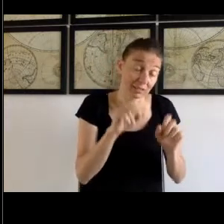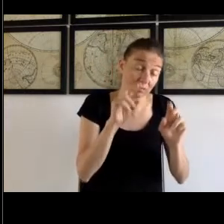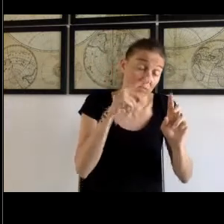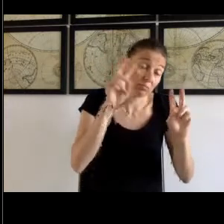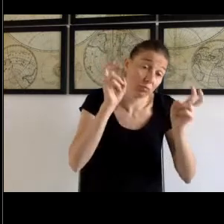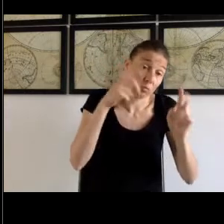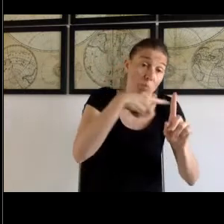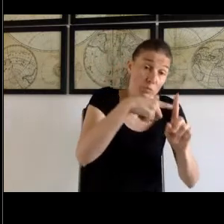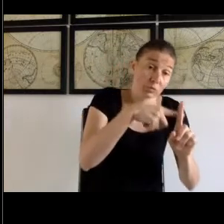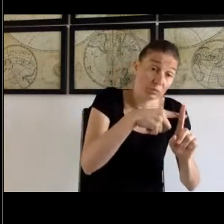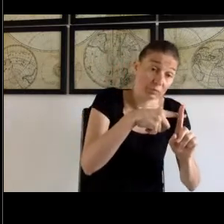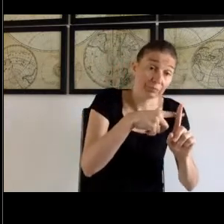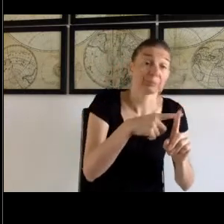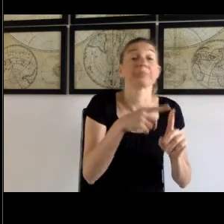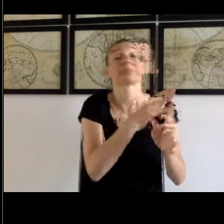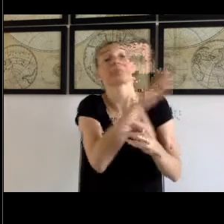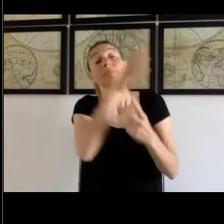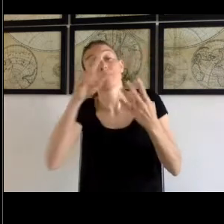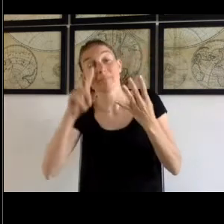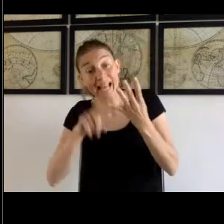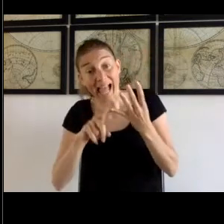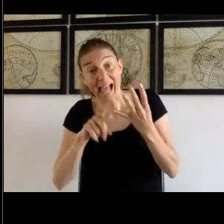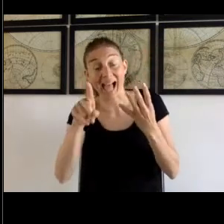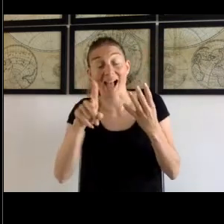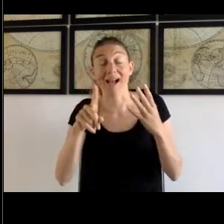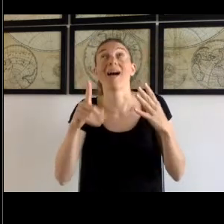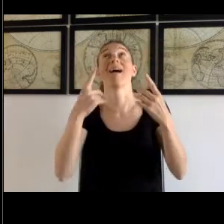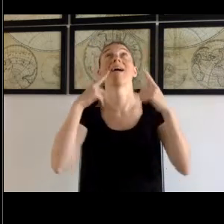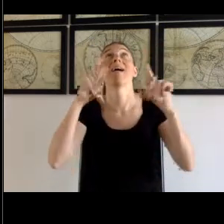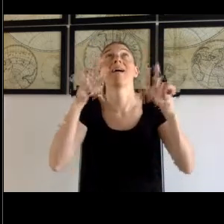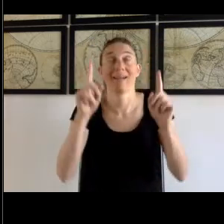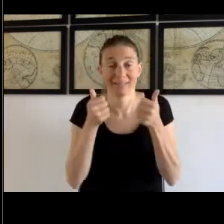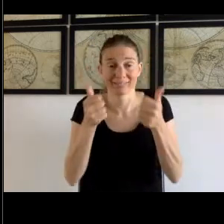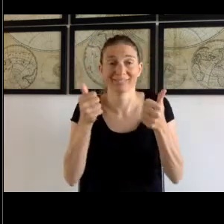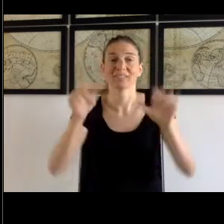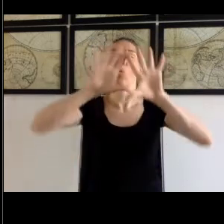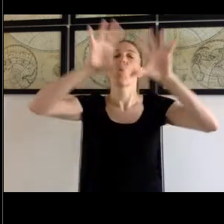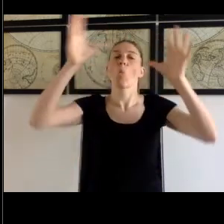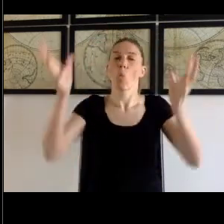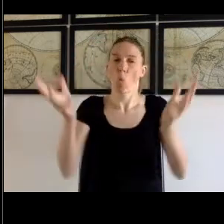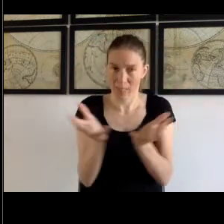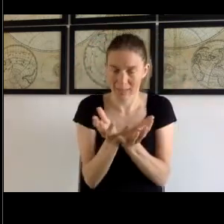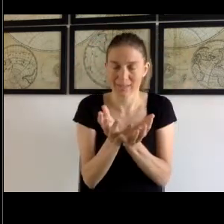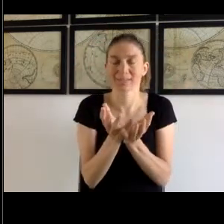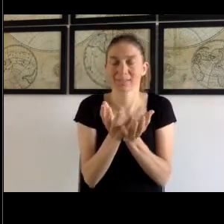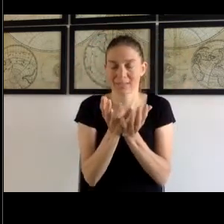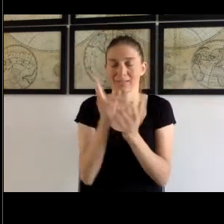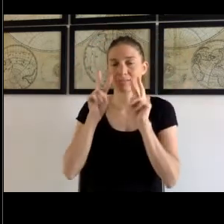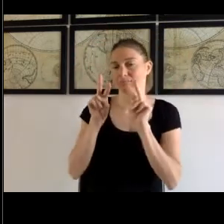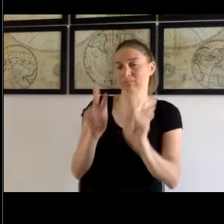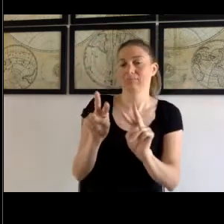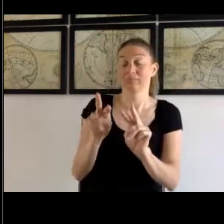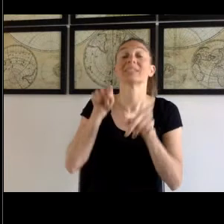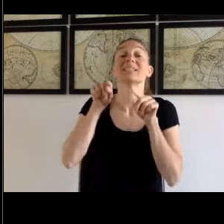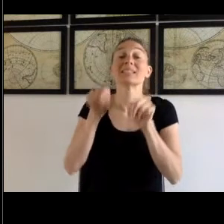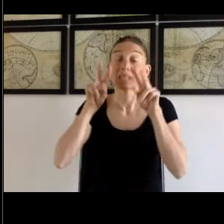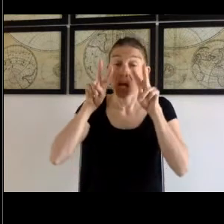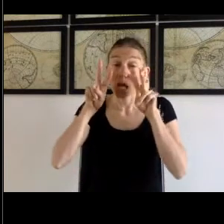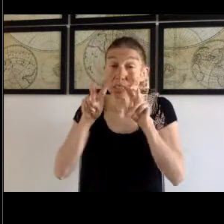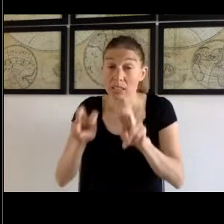And then we have finally and happily the holistic approach that is still used. And this type of assessment really